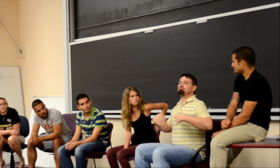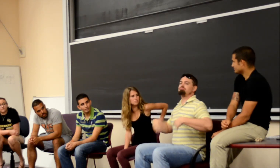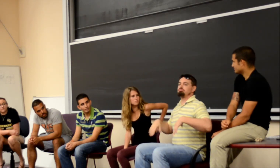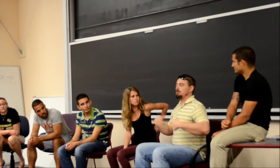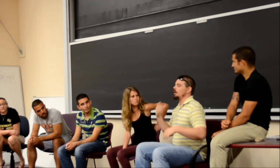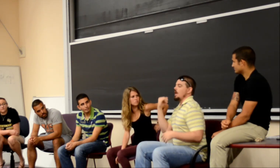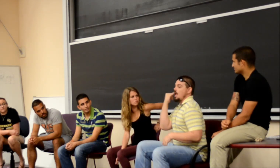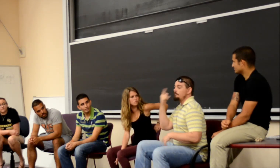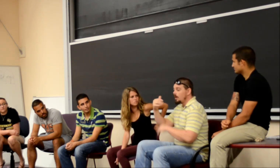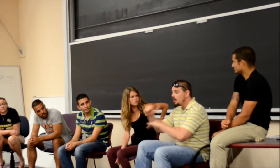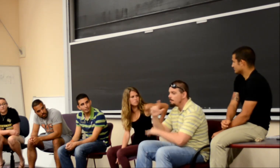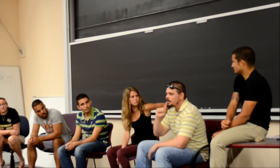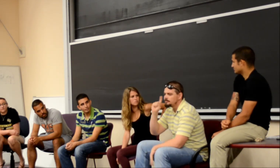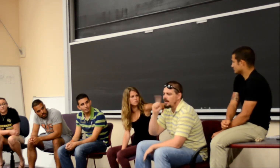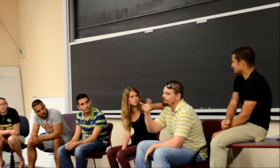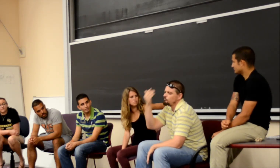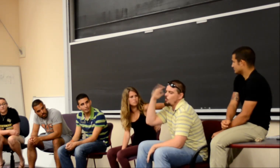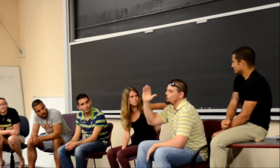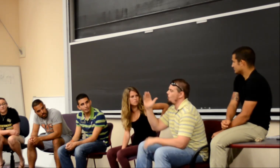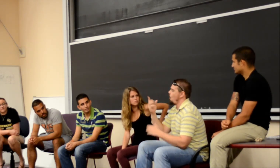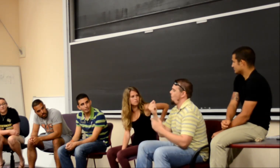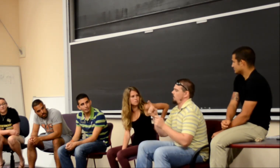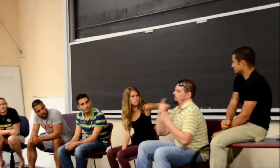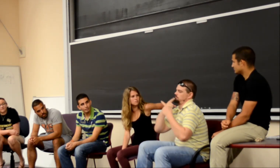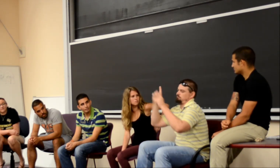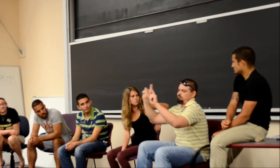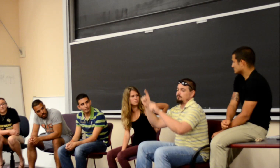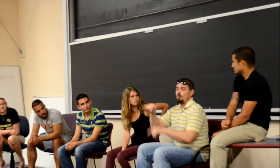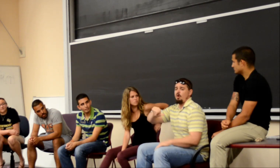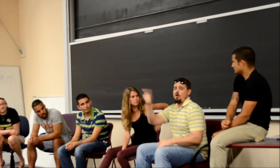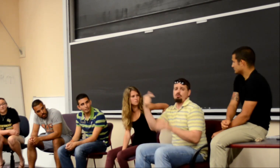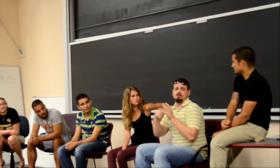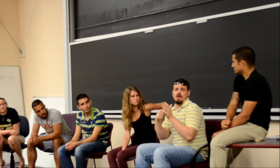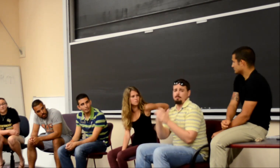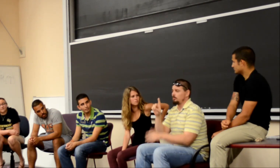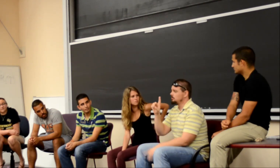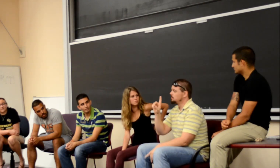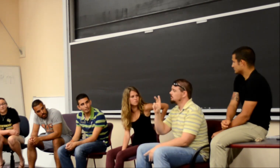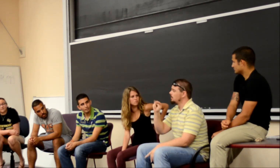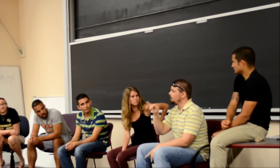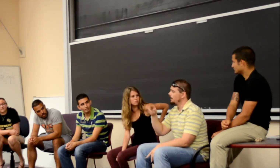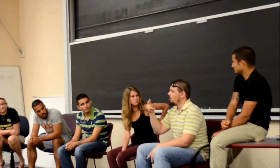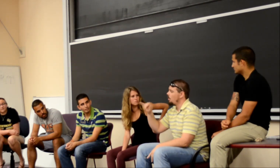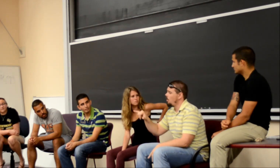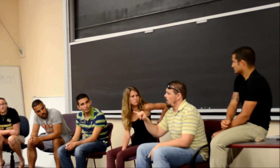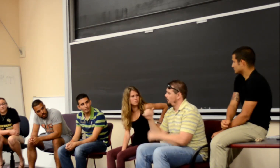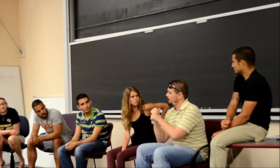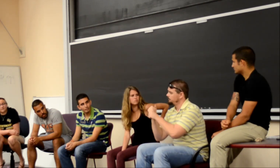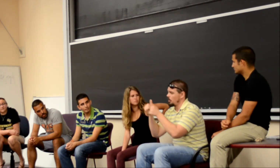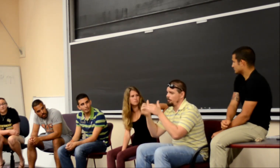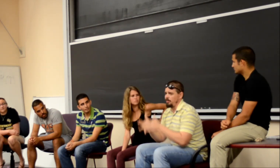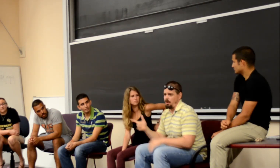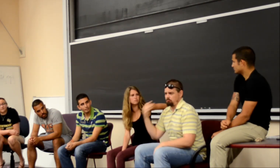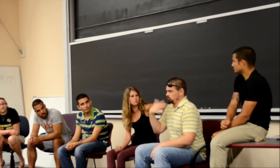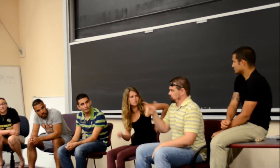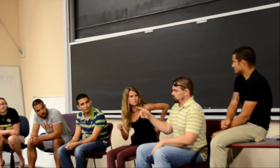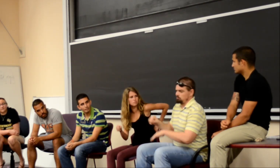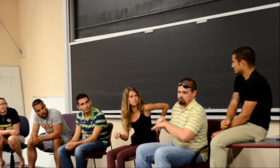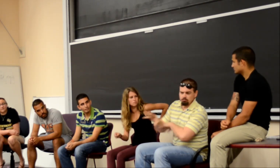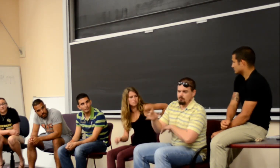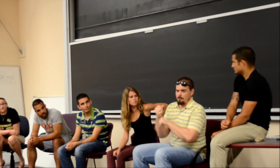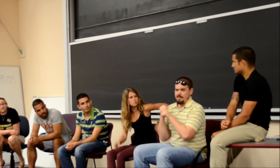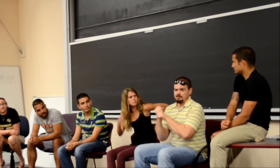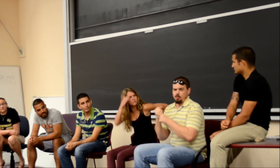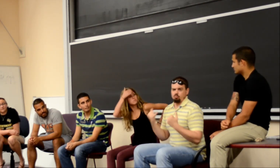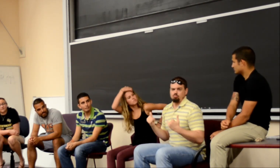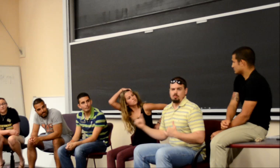1850s. So if you limit deaf people, you don't know what they're capable of. Also, Dummy Hoy, he was a